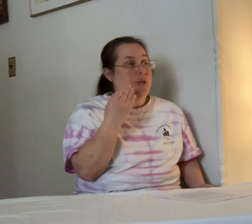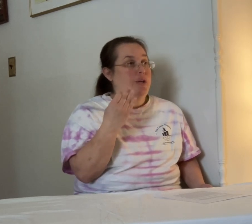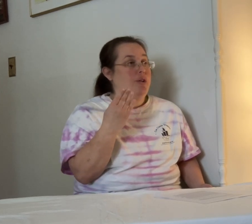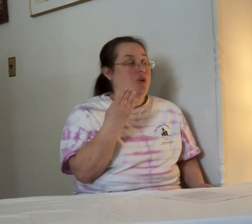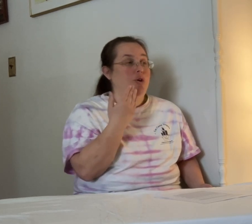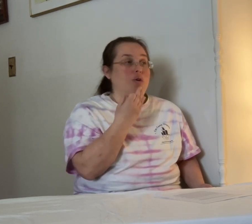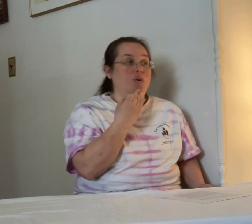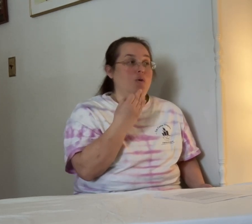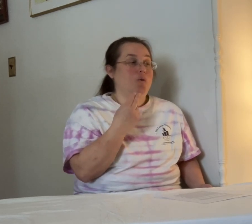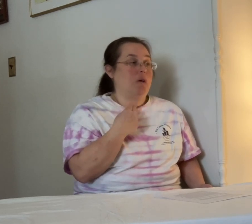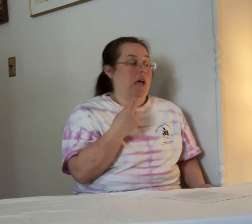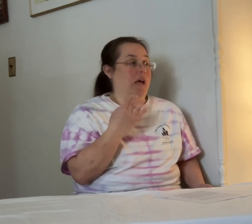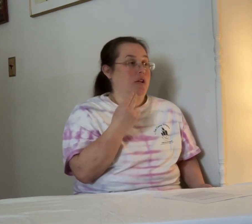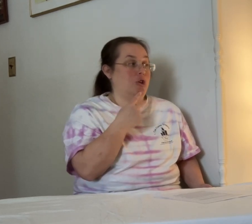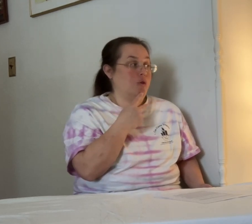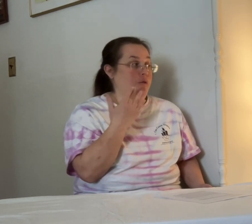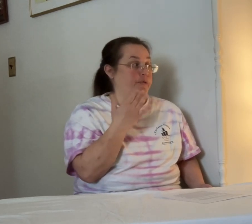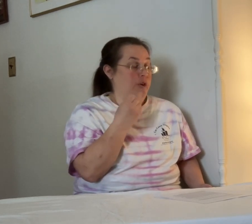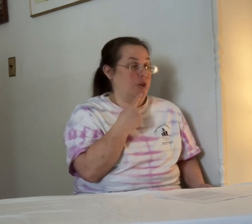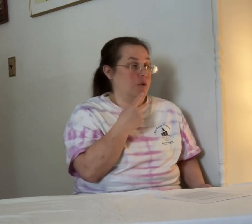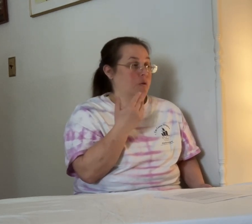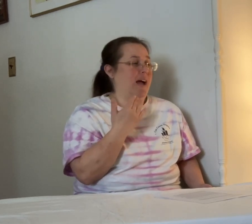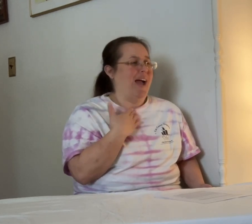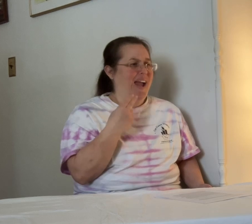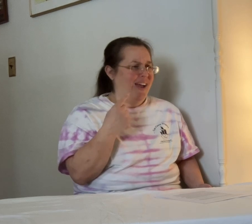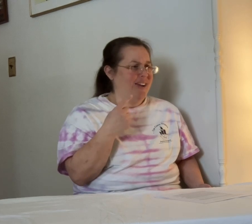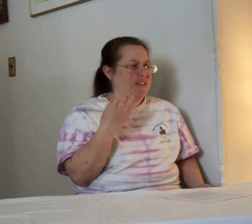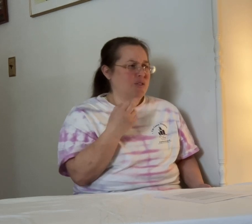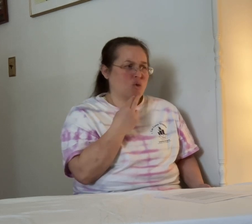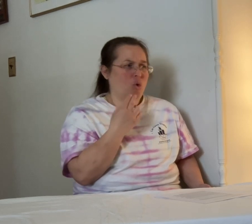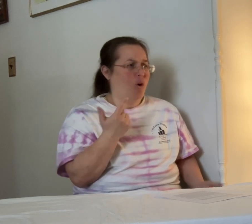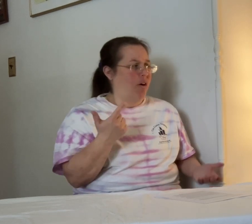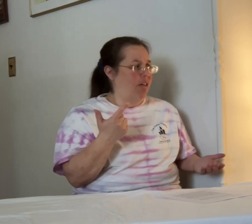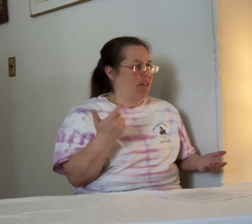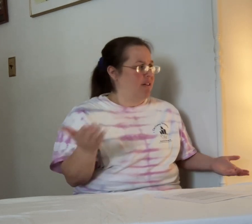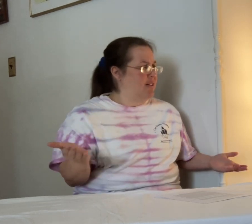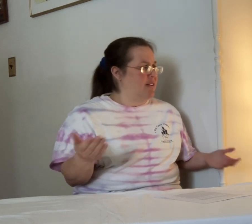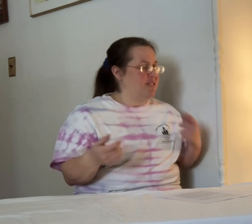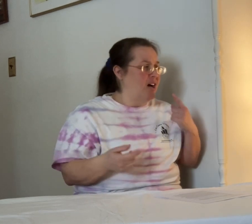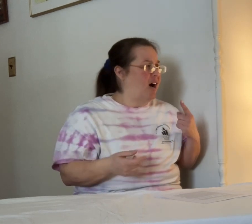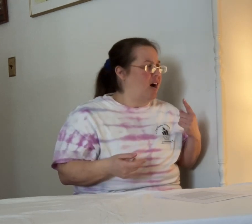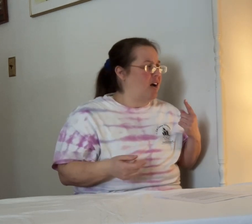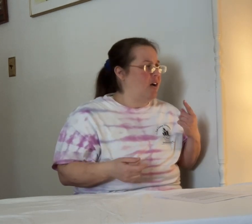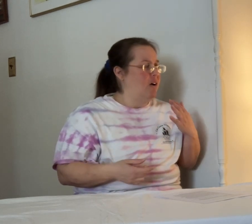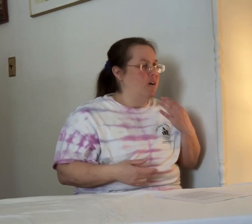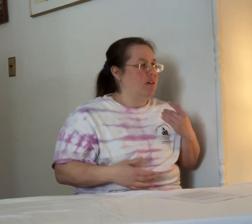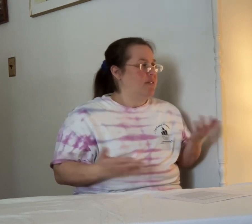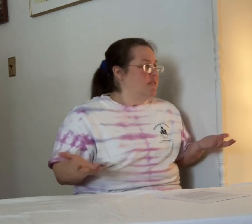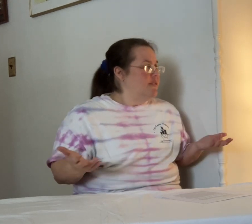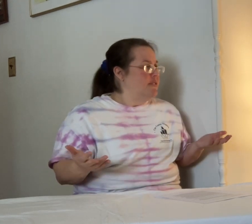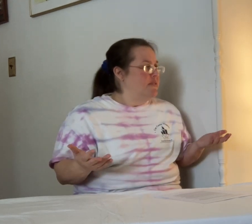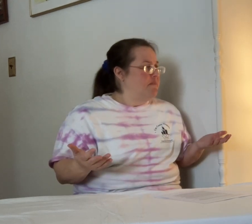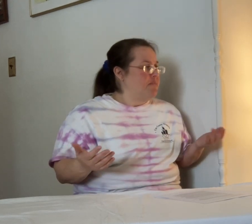person who can queue for you and the school. Duh.